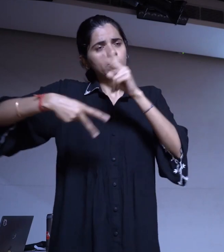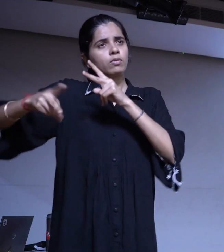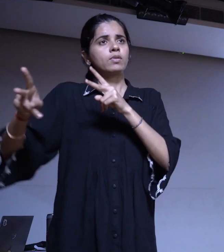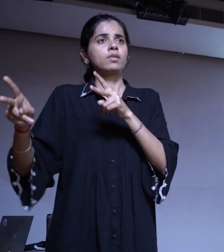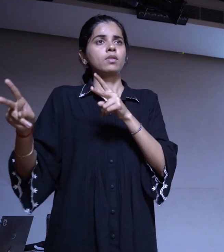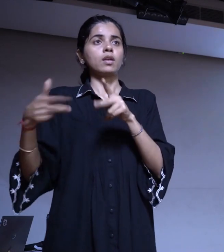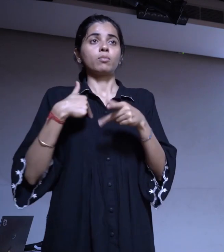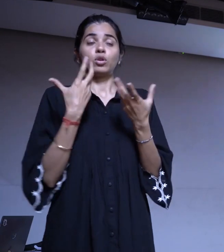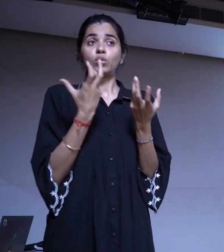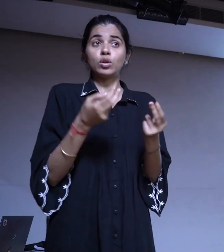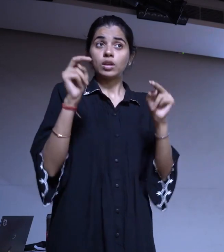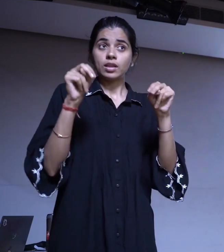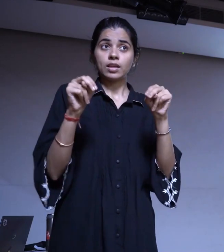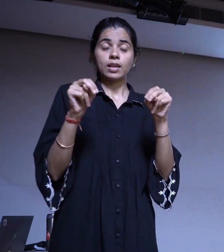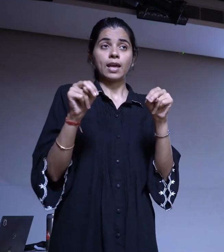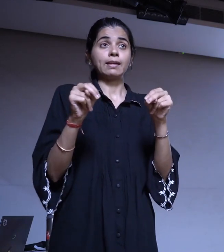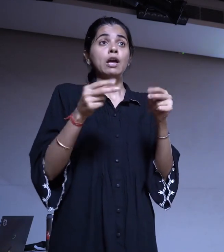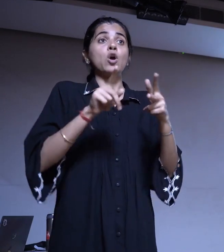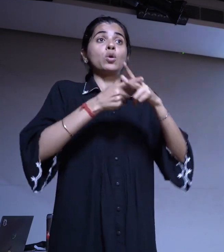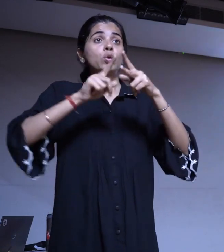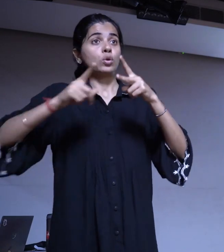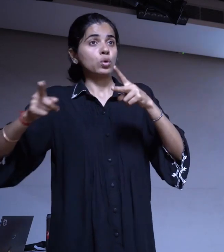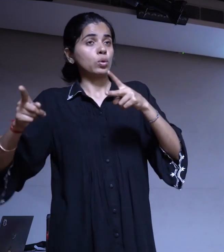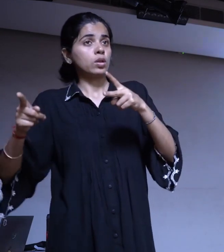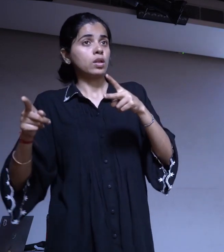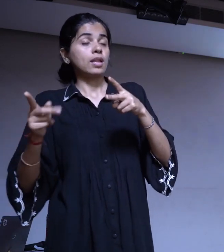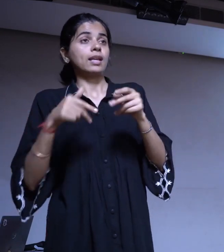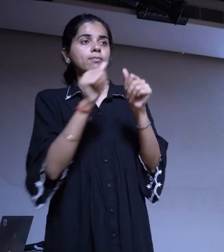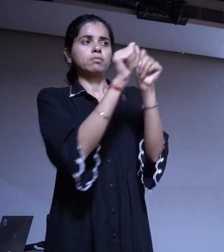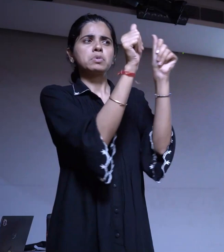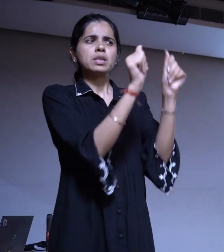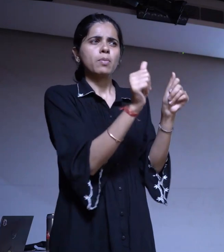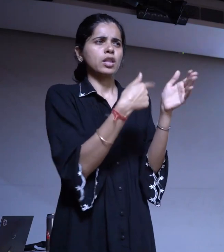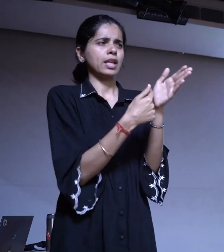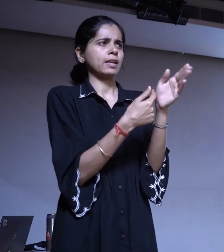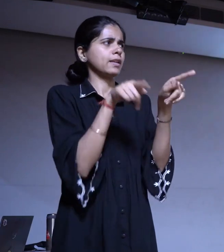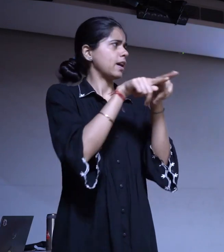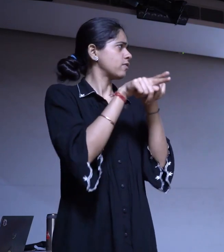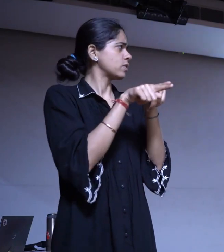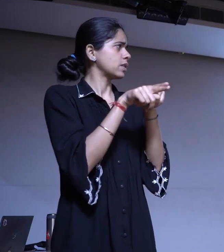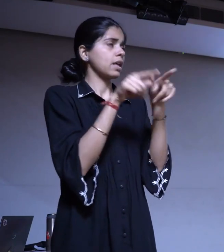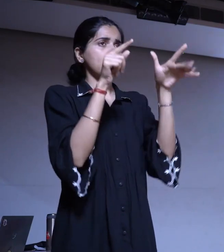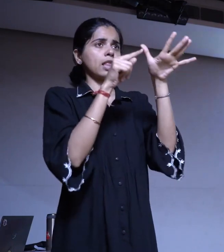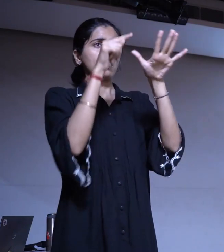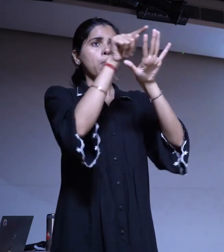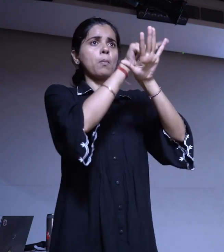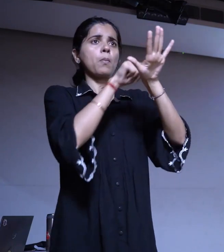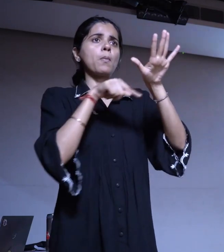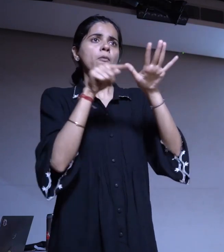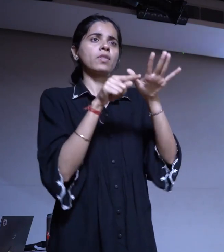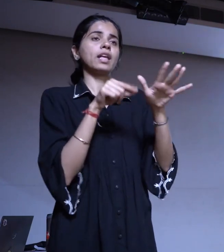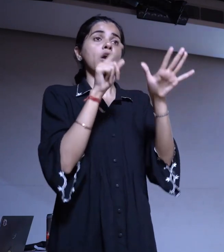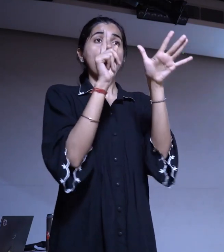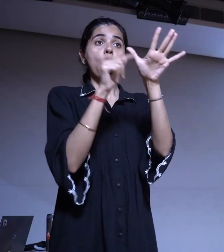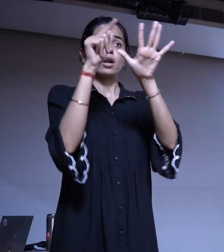not only require magnitude estimation you require symbol awareness How does each of these become